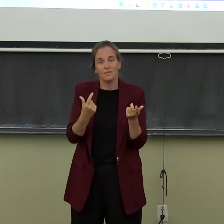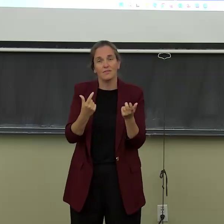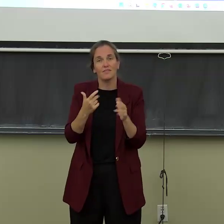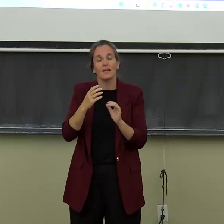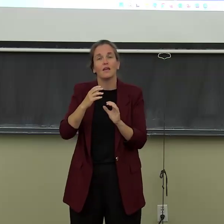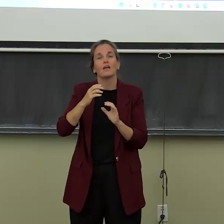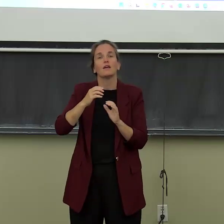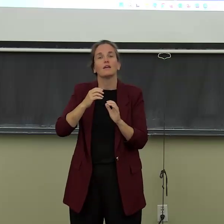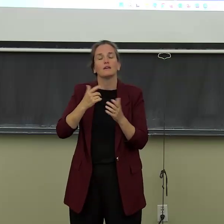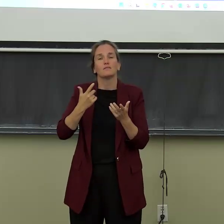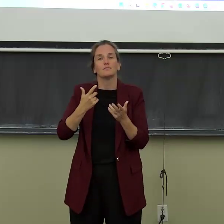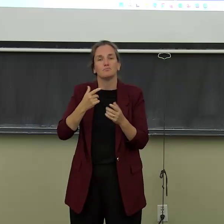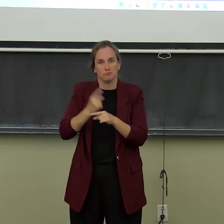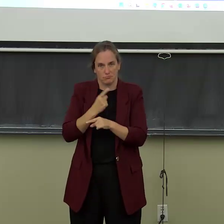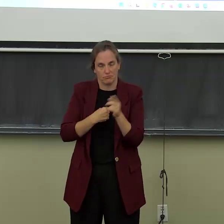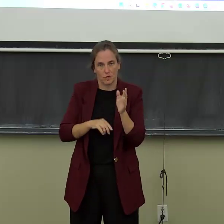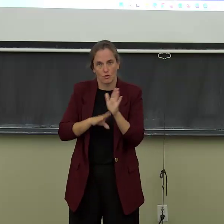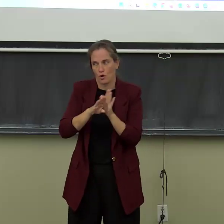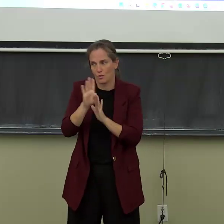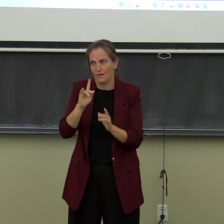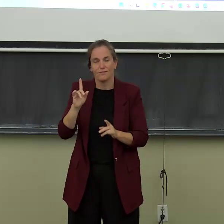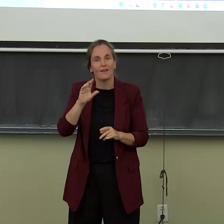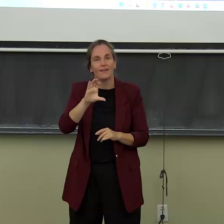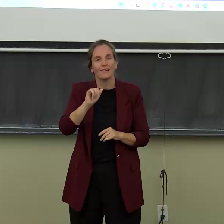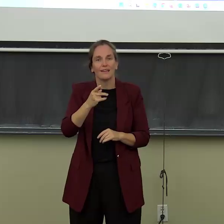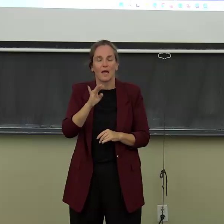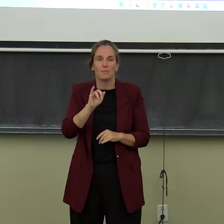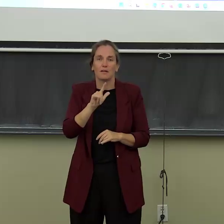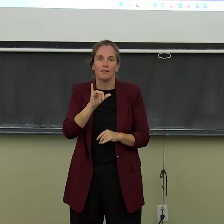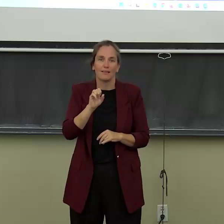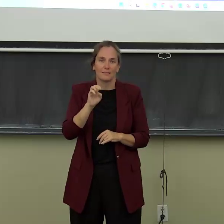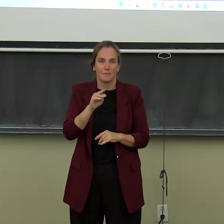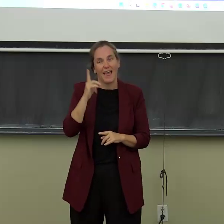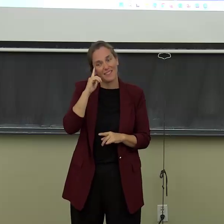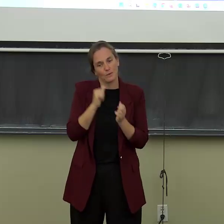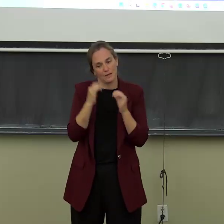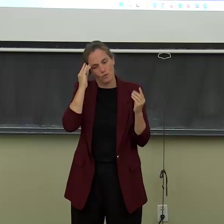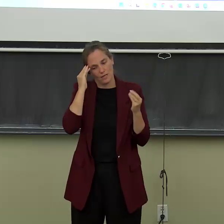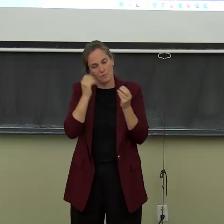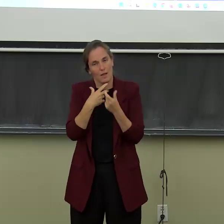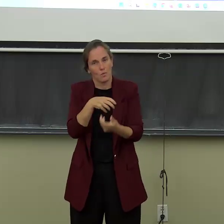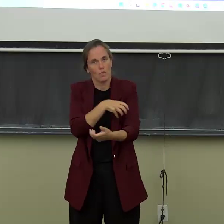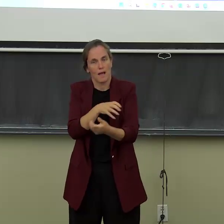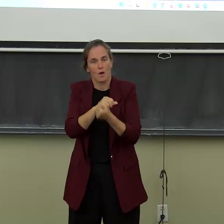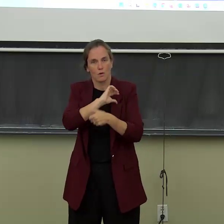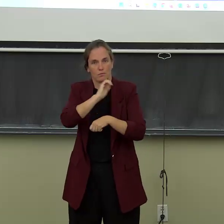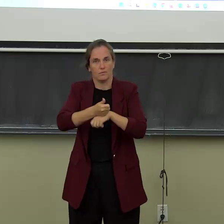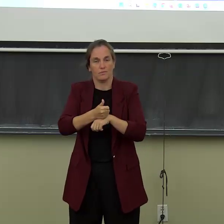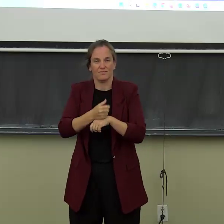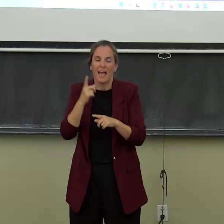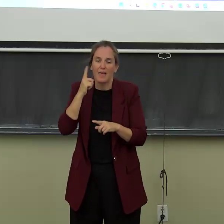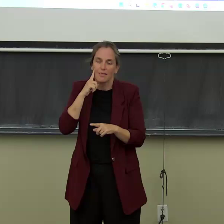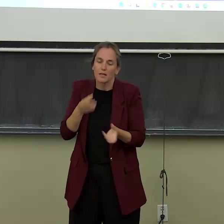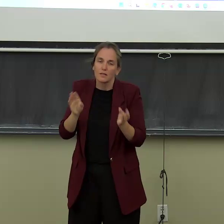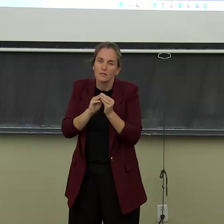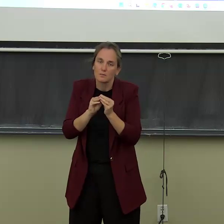date, I also think we have to look at where our power sits. And I would say it sits much more in areas outside of